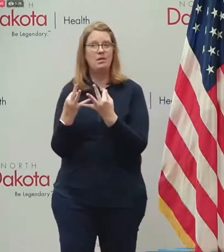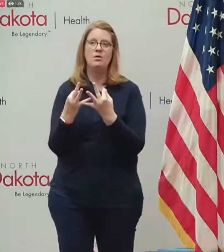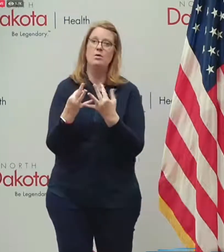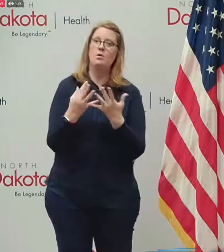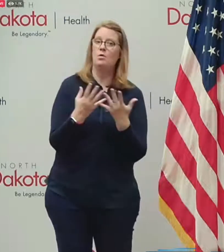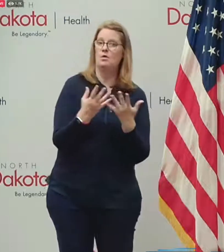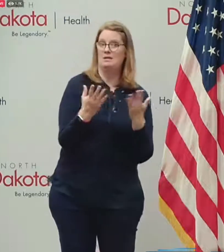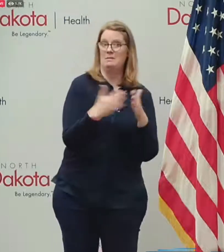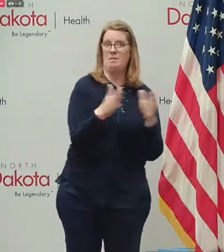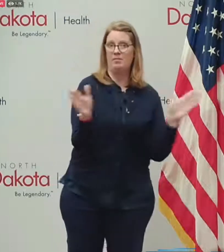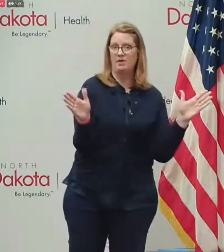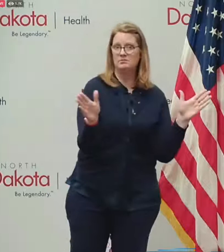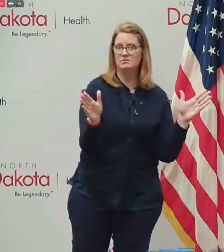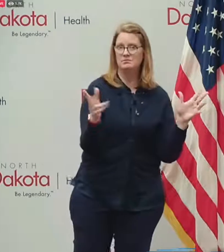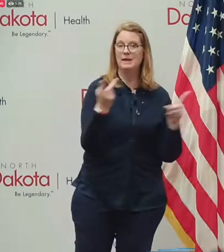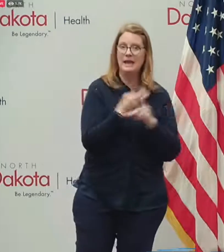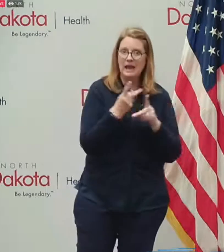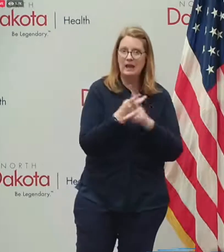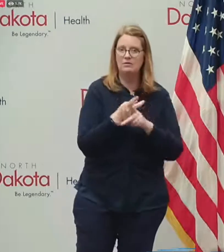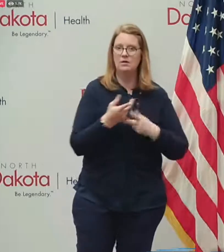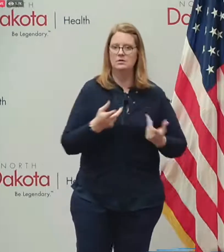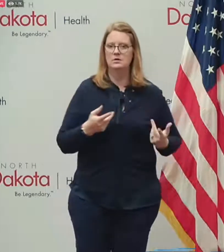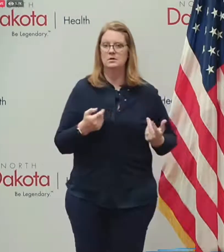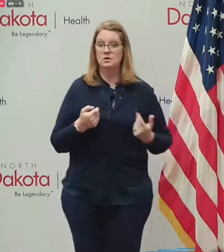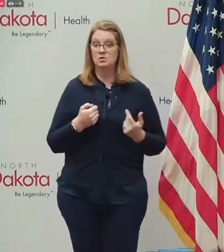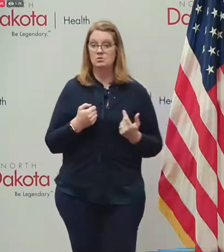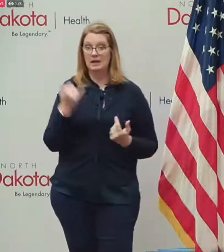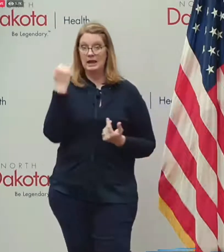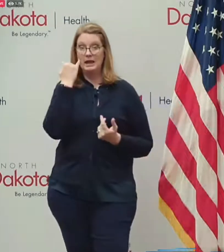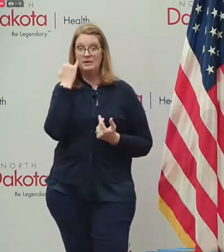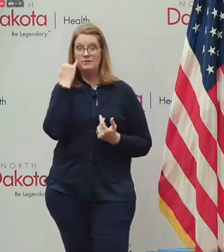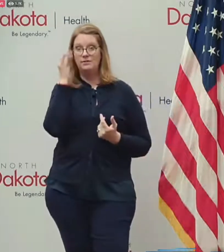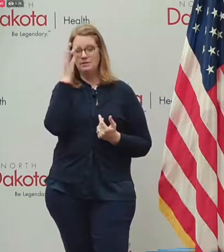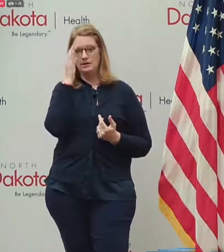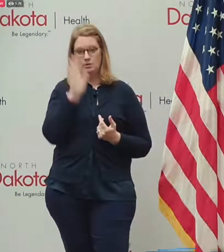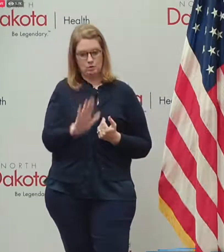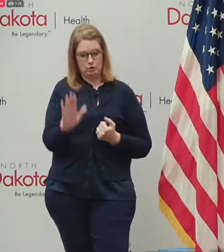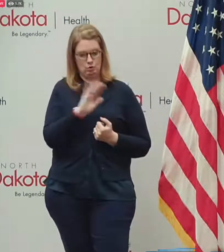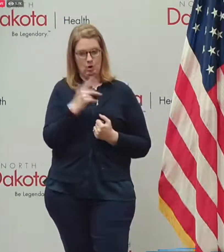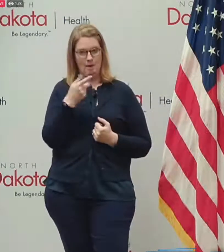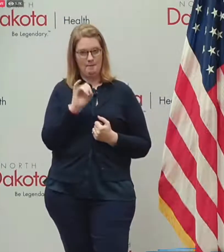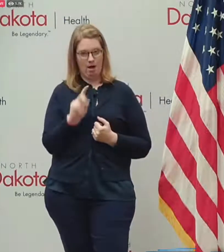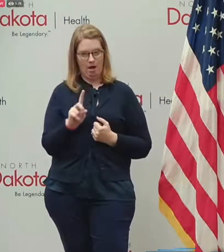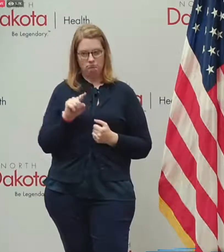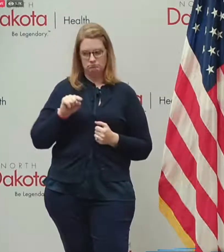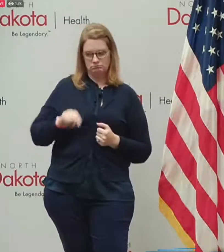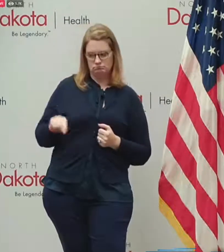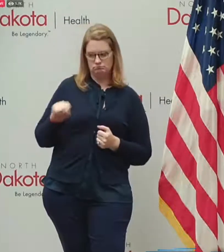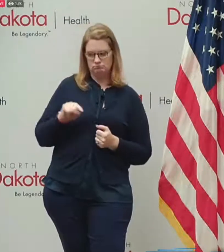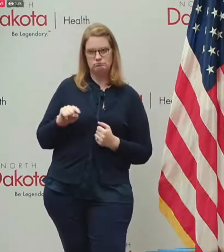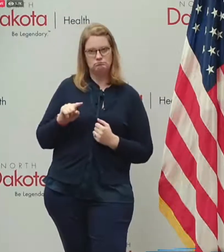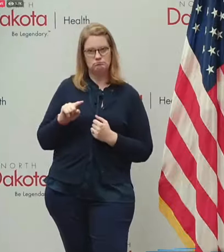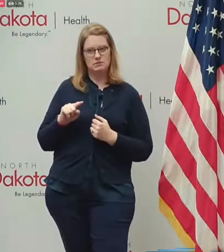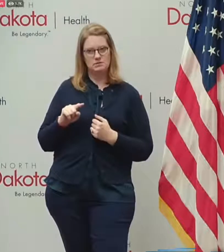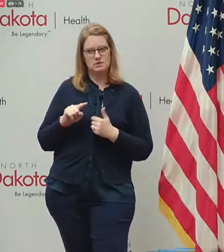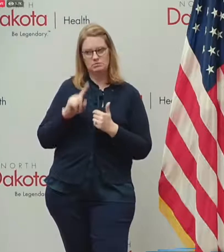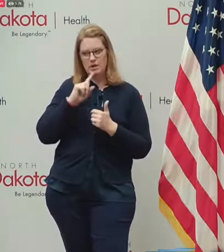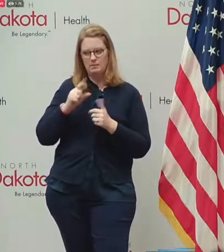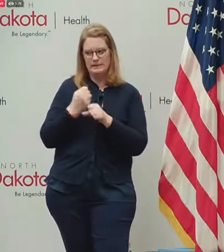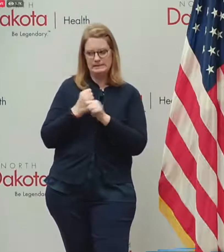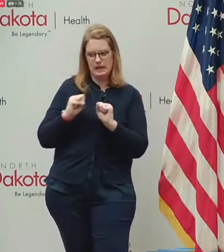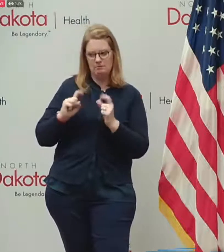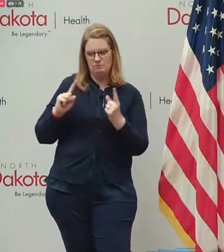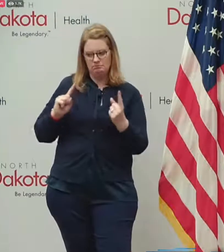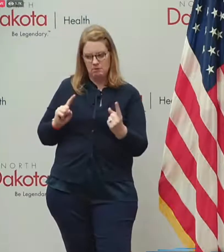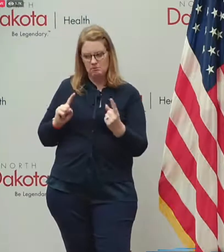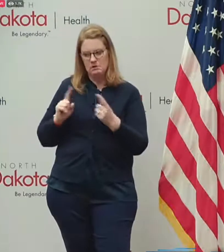in public, unless you're confident that everybody, quote, in your pod has been doing social distancing and you're really confident about